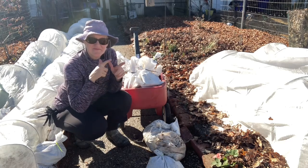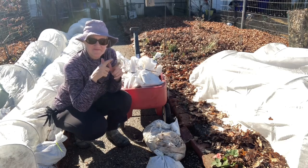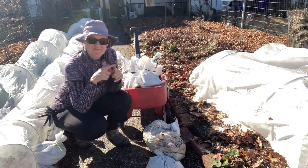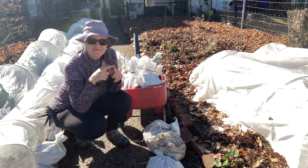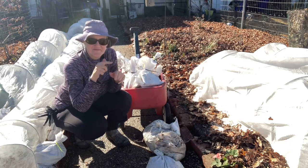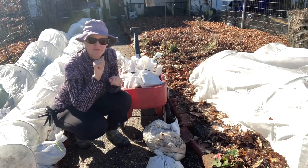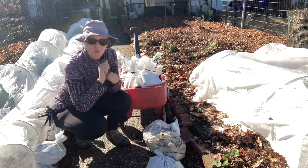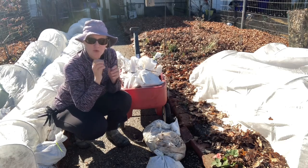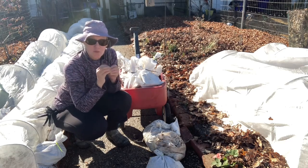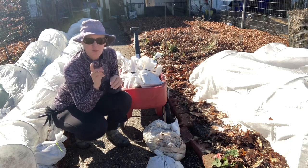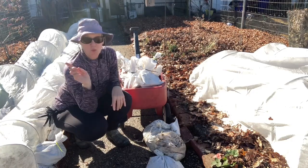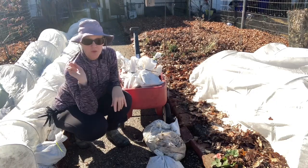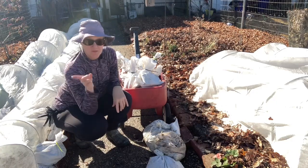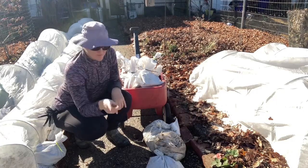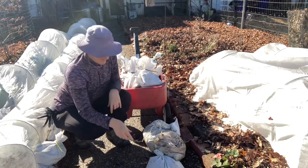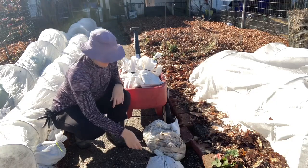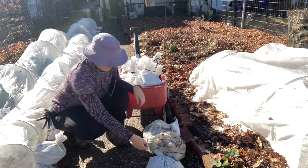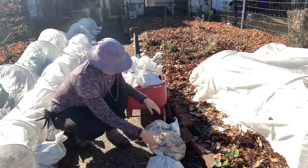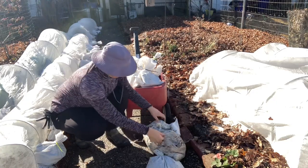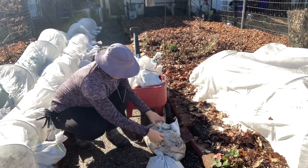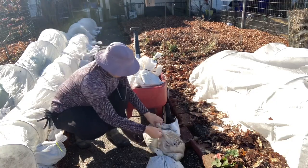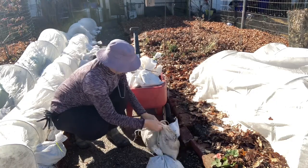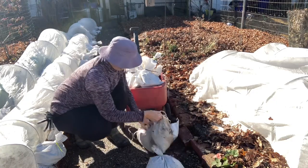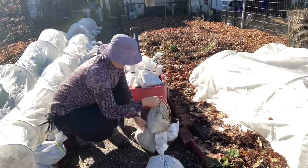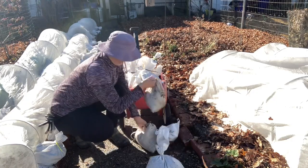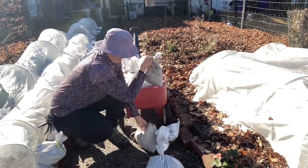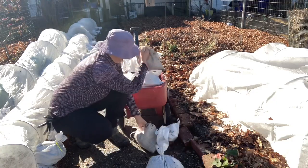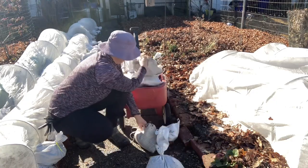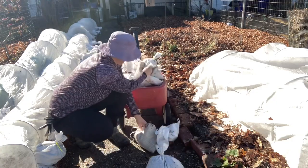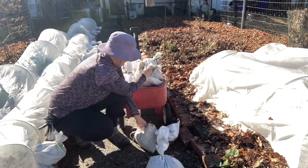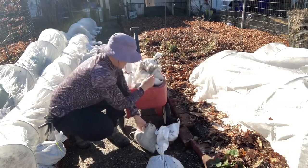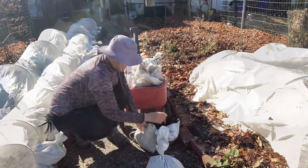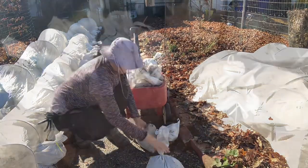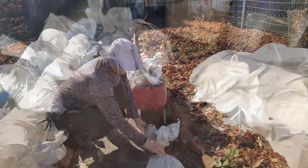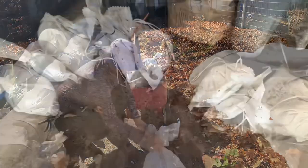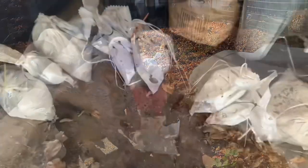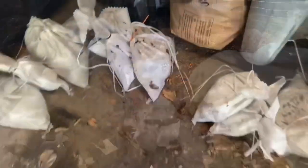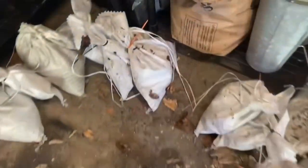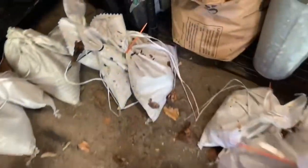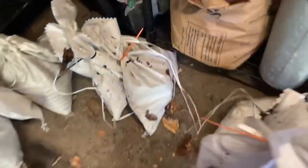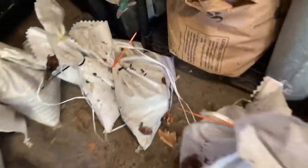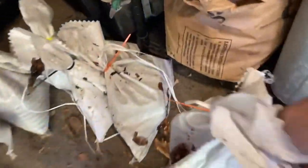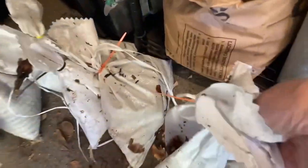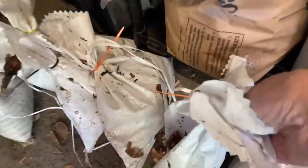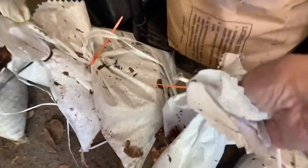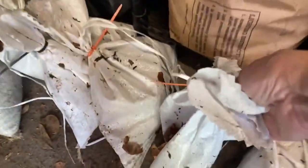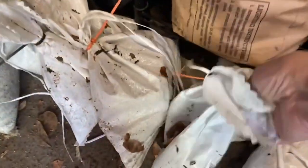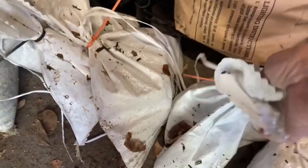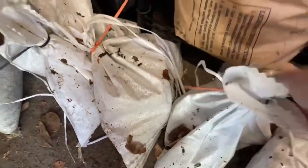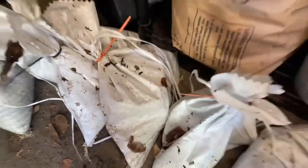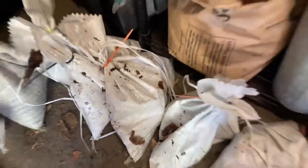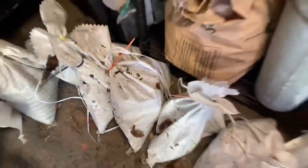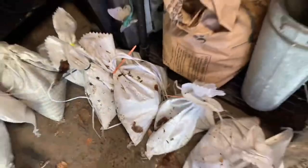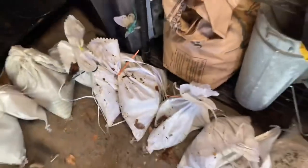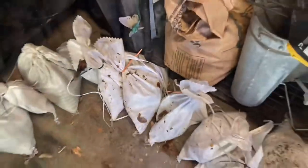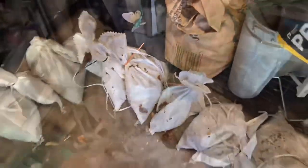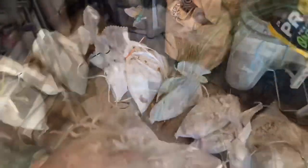And this is full, so I'm going to have to store these in the garage and come back before I get more.